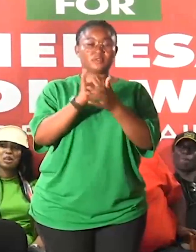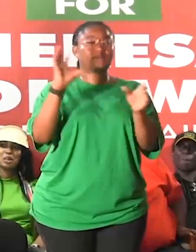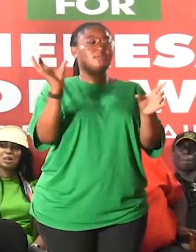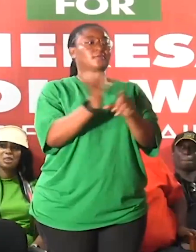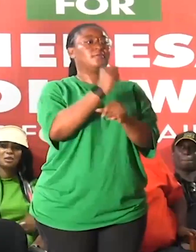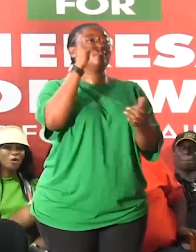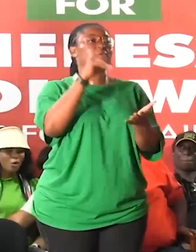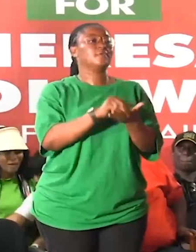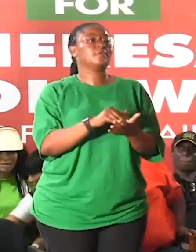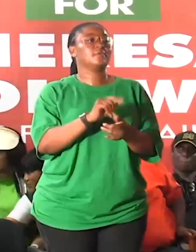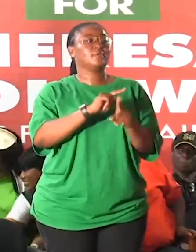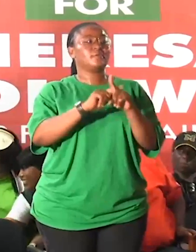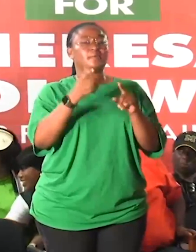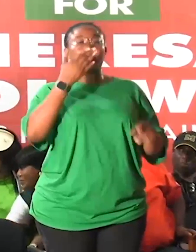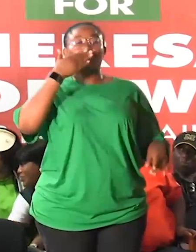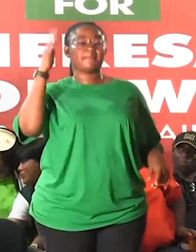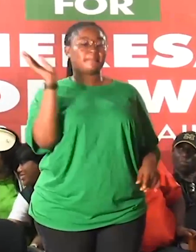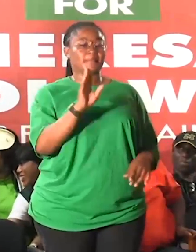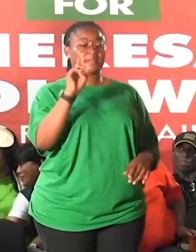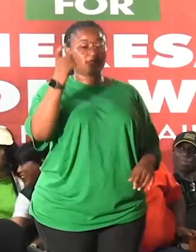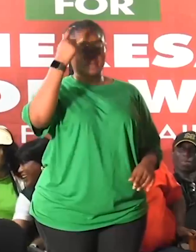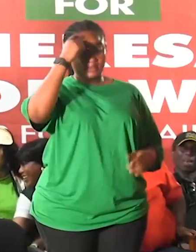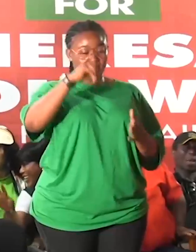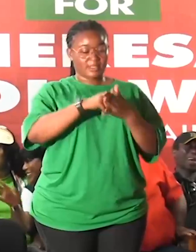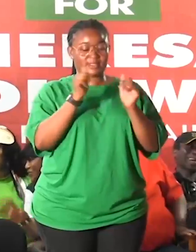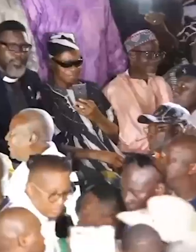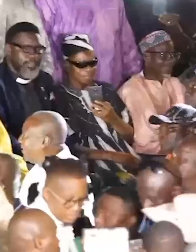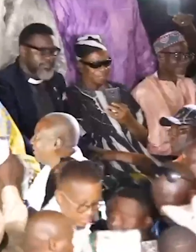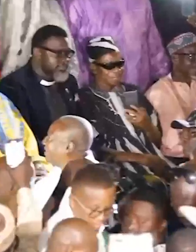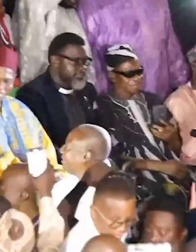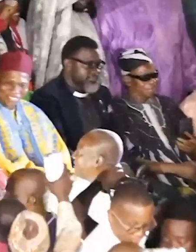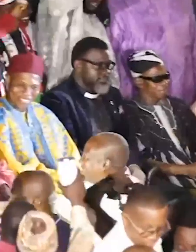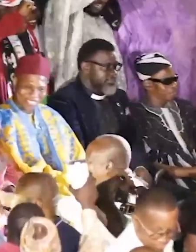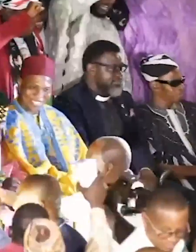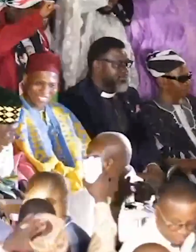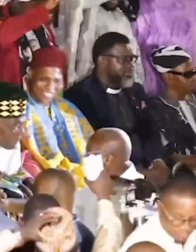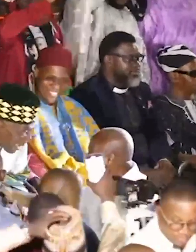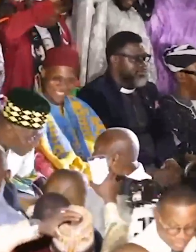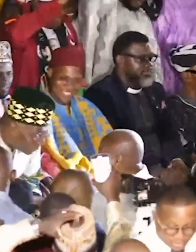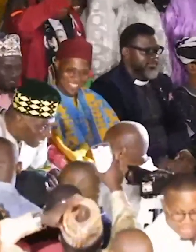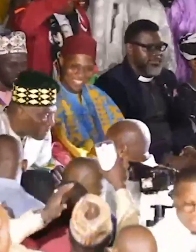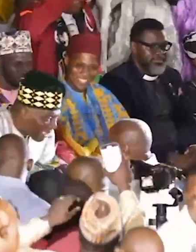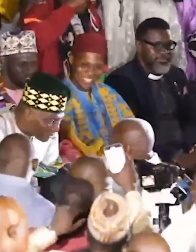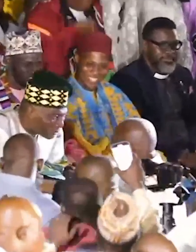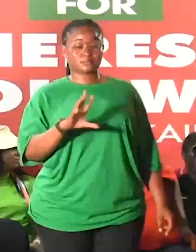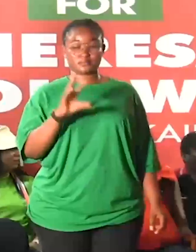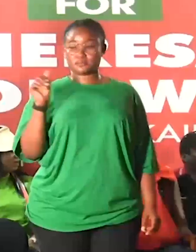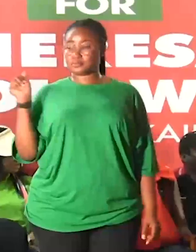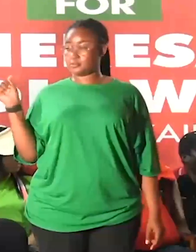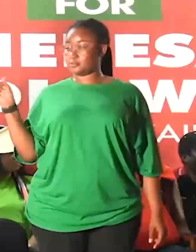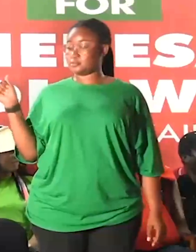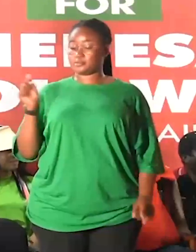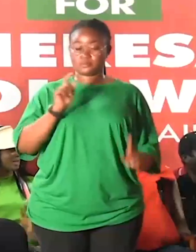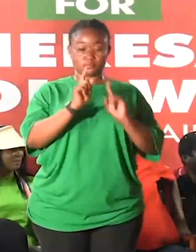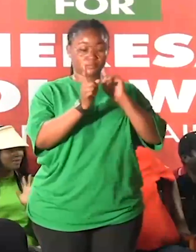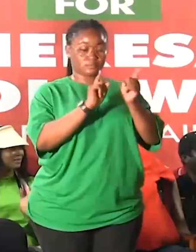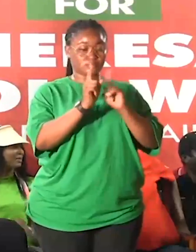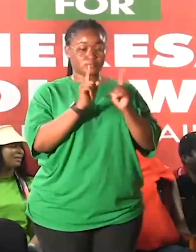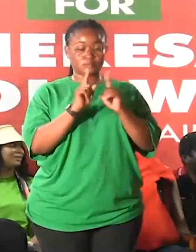nkuni mbiyom abayin fowe ube di nkuni mbiyom sebi na mena meka